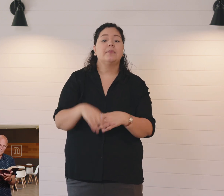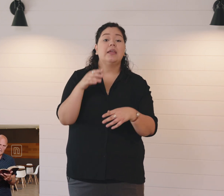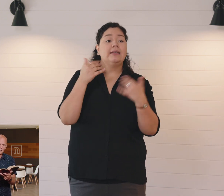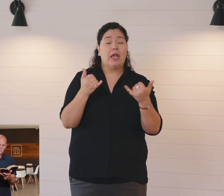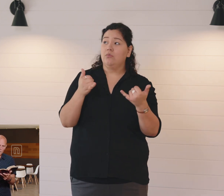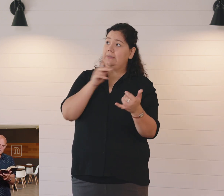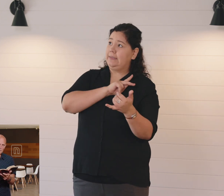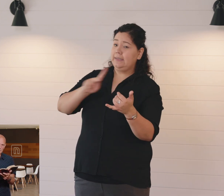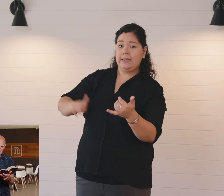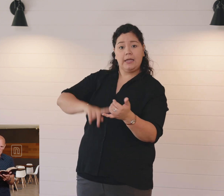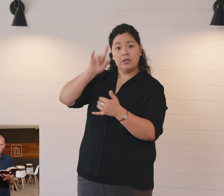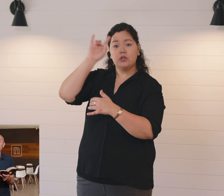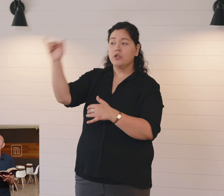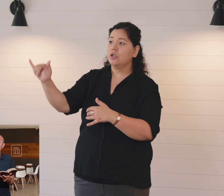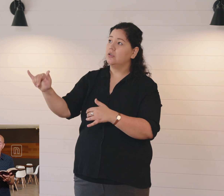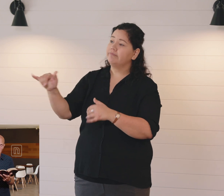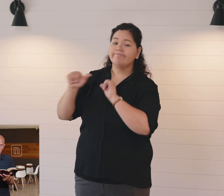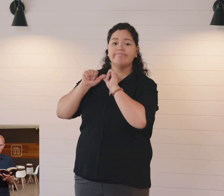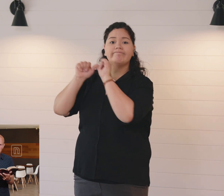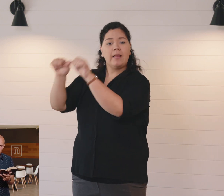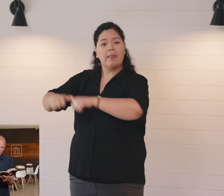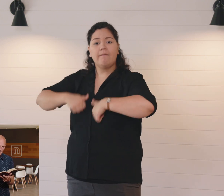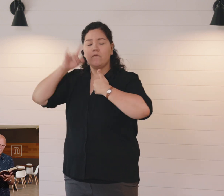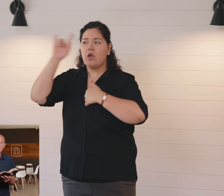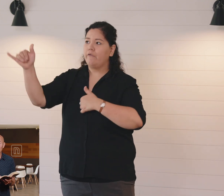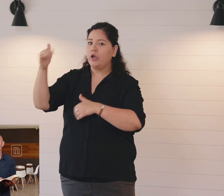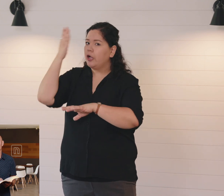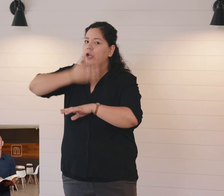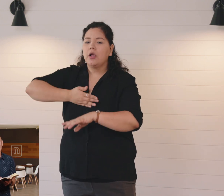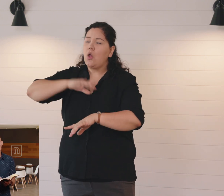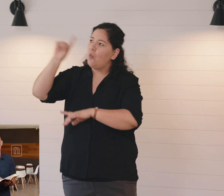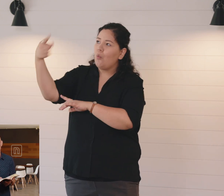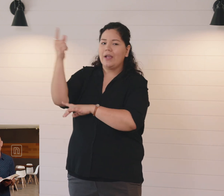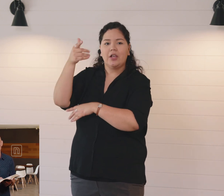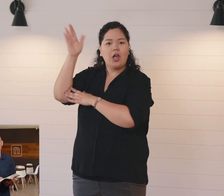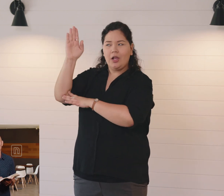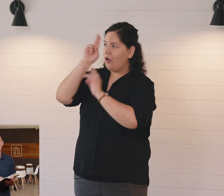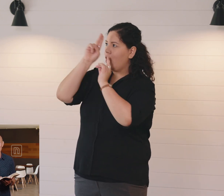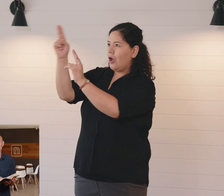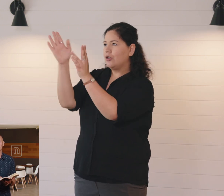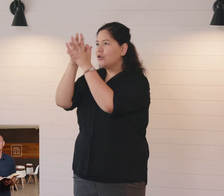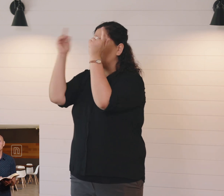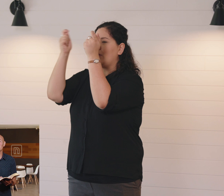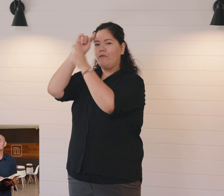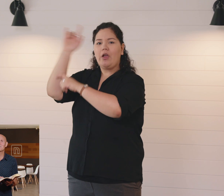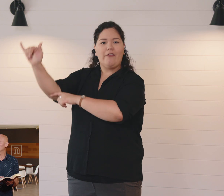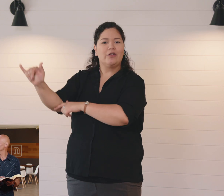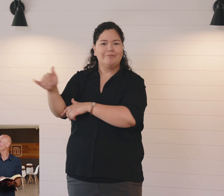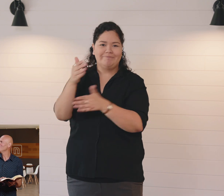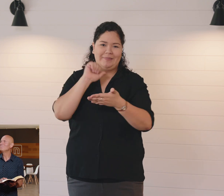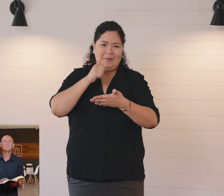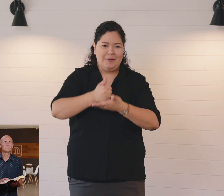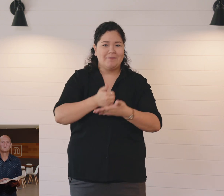eternal, immortal, invisible, the only God, be honor and glory forever and ever. Amen. Amen. Thanks for